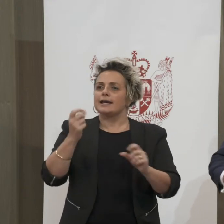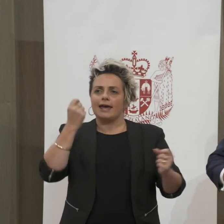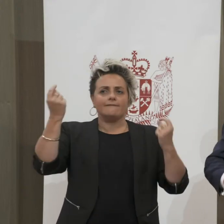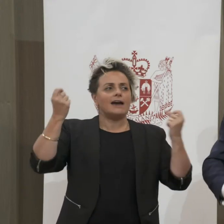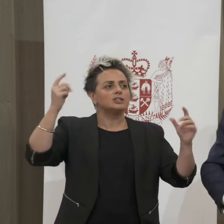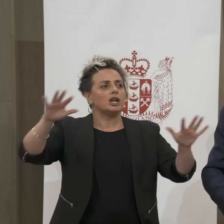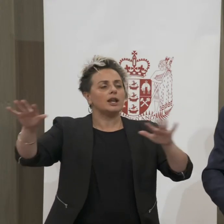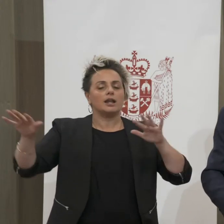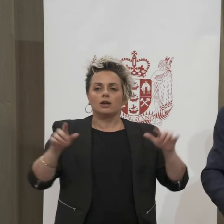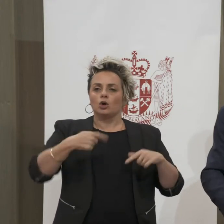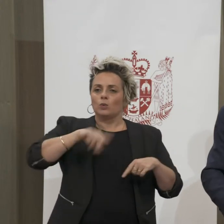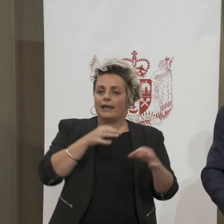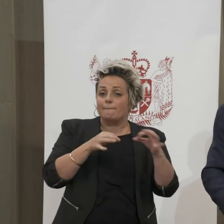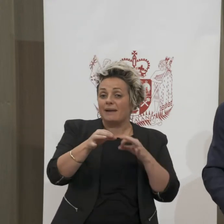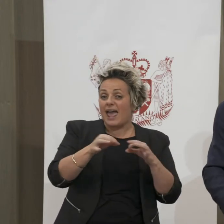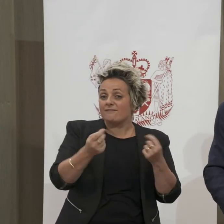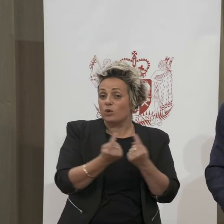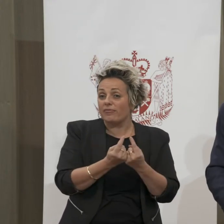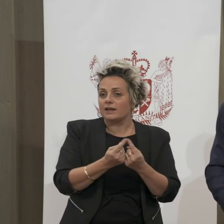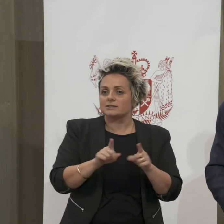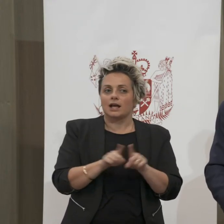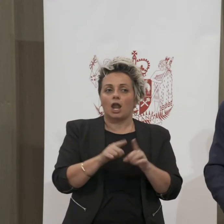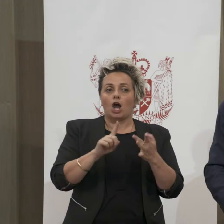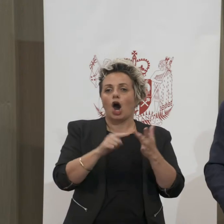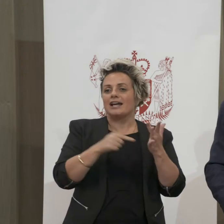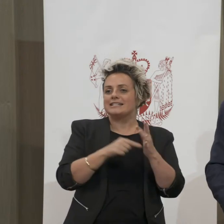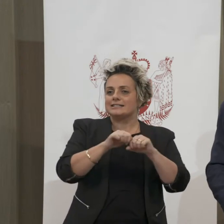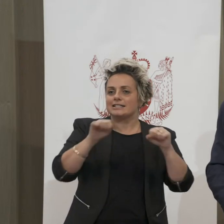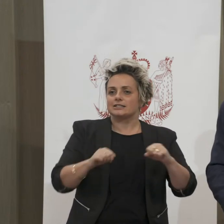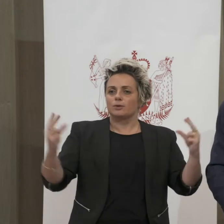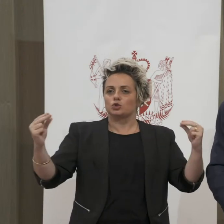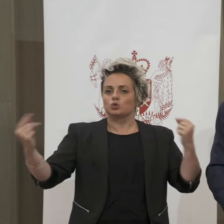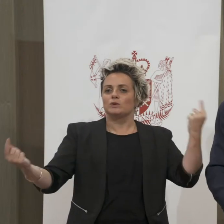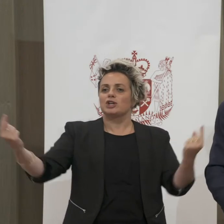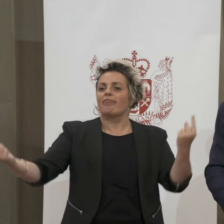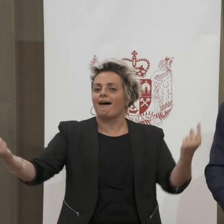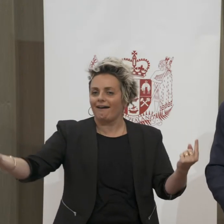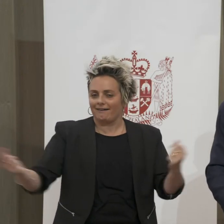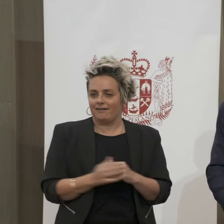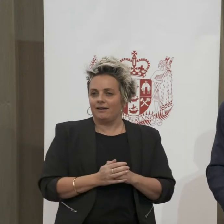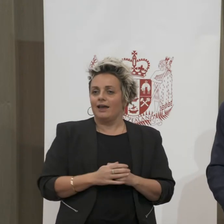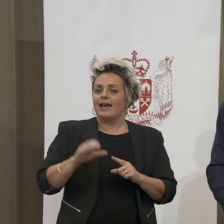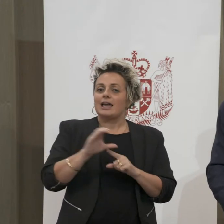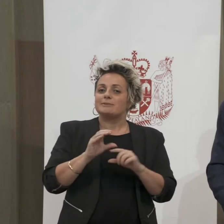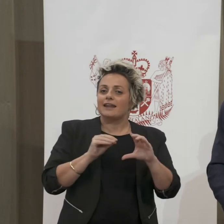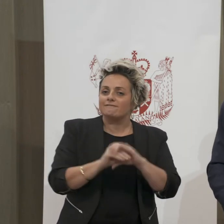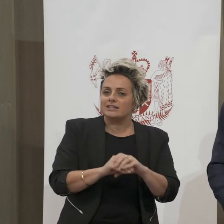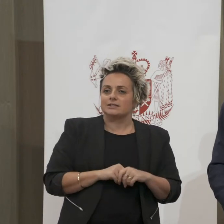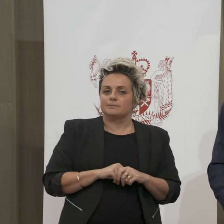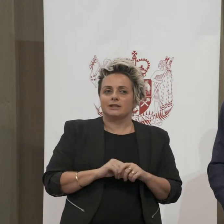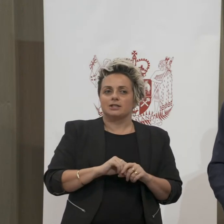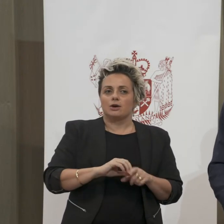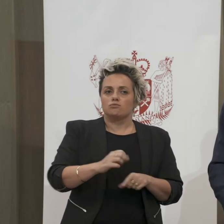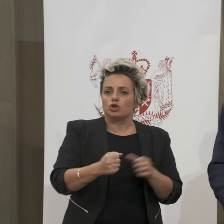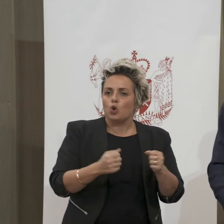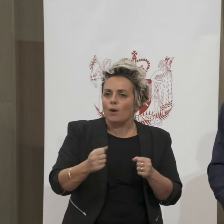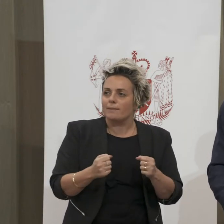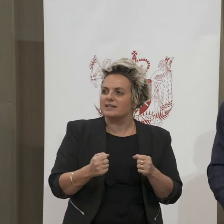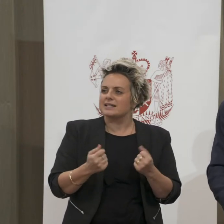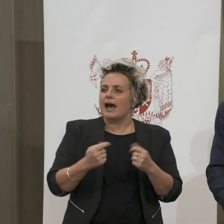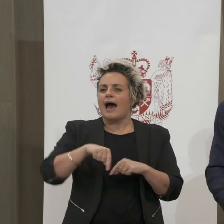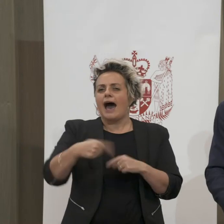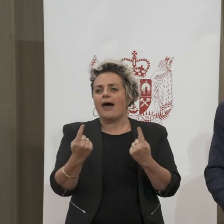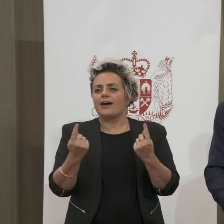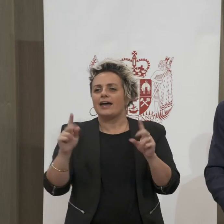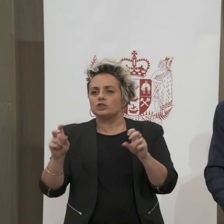We will be able to plan for things like IT systems that talk to each other, for capital investment, procurement, and other issues